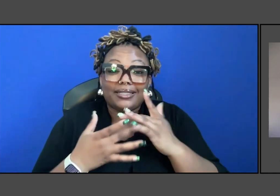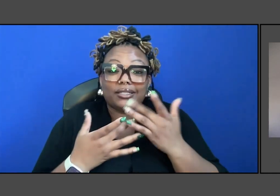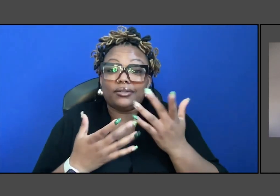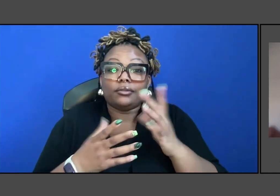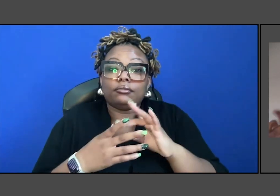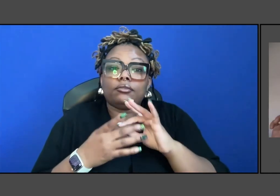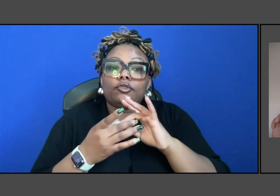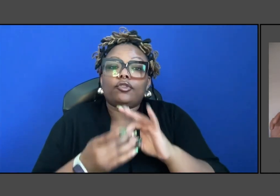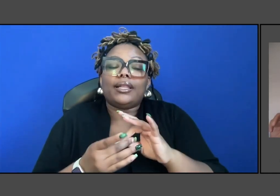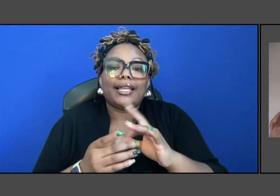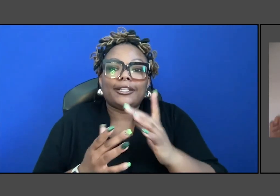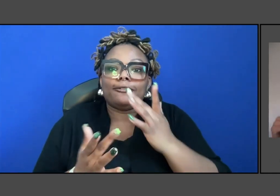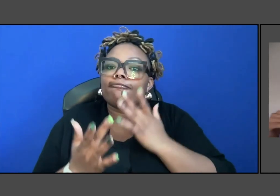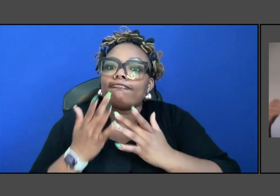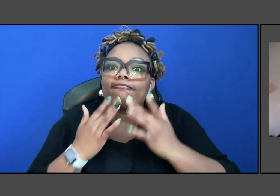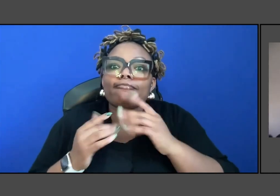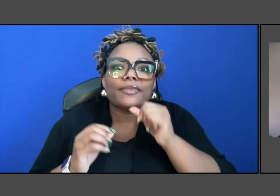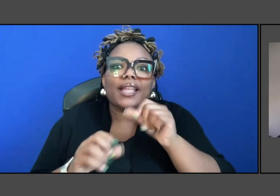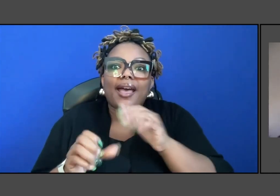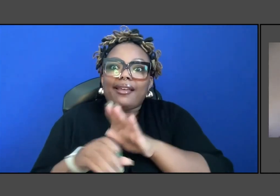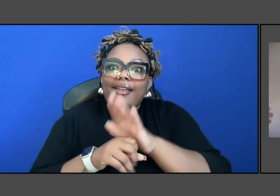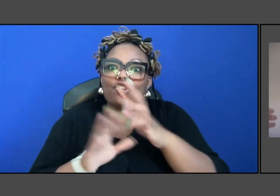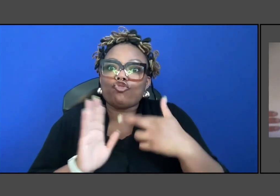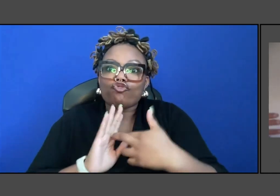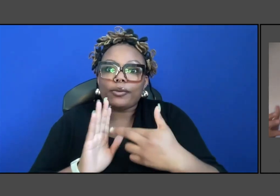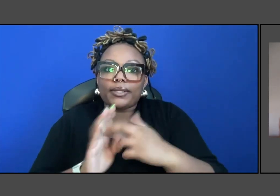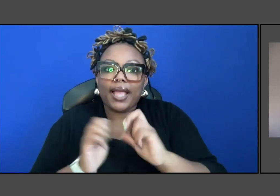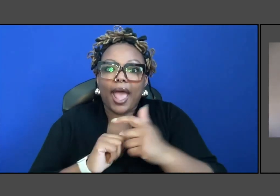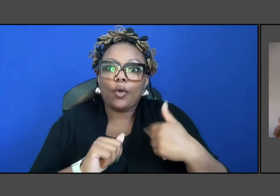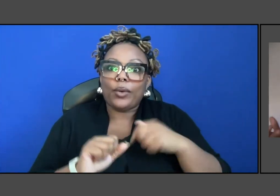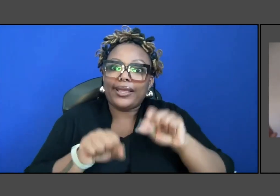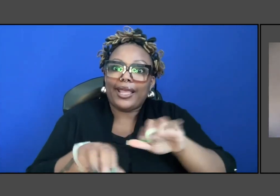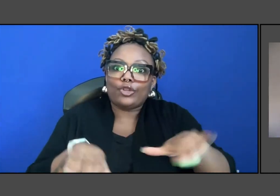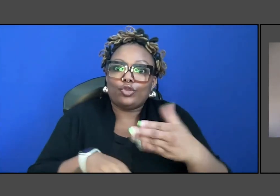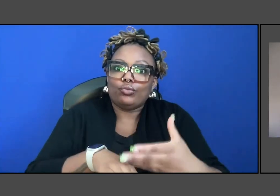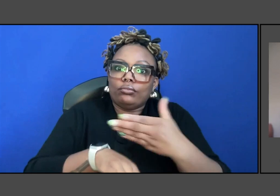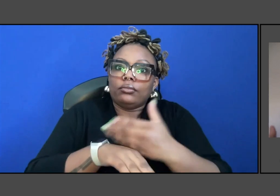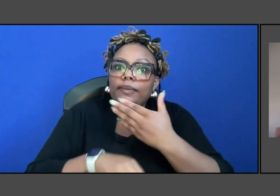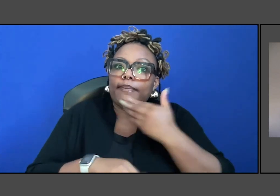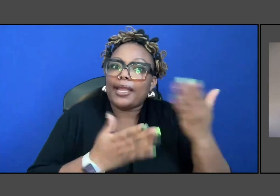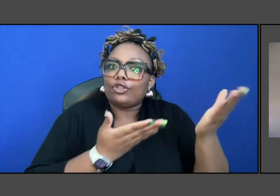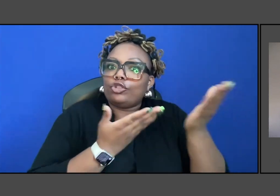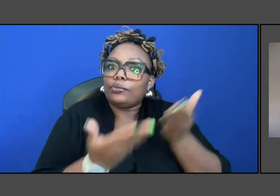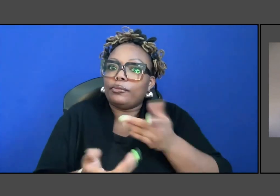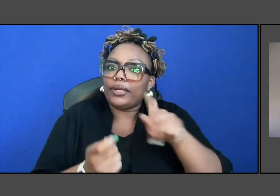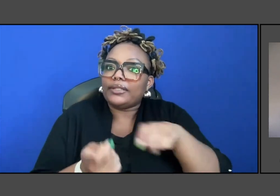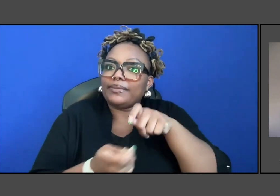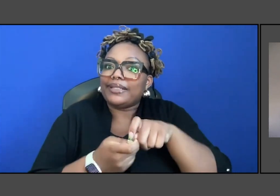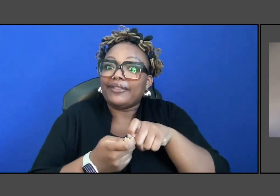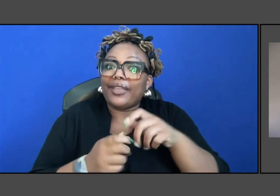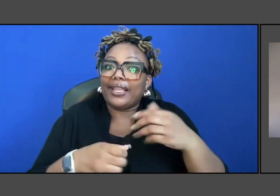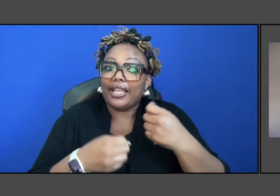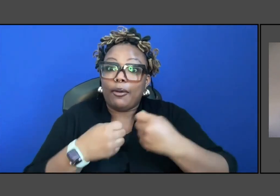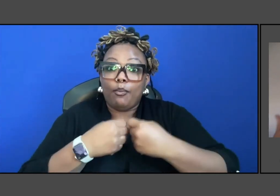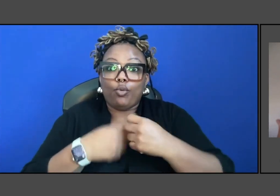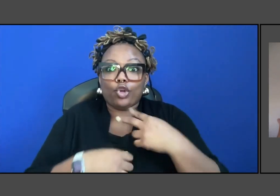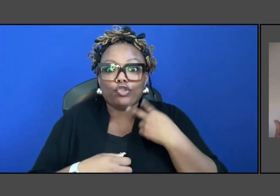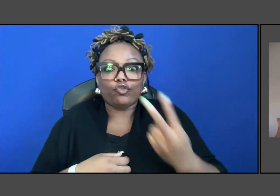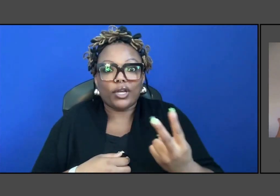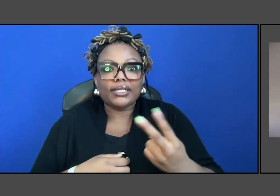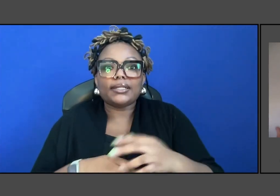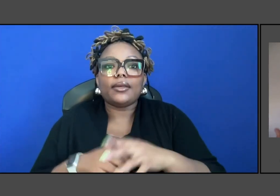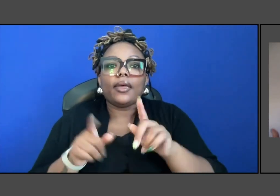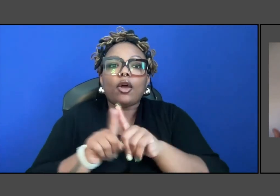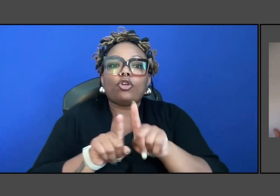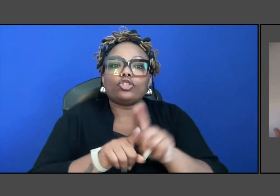of representation, or how we can do better to bring in specifically border voices, that we need more